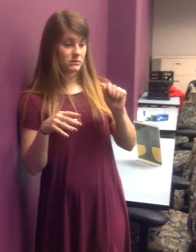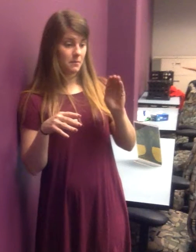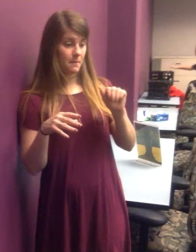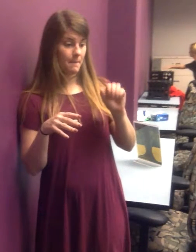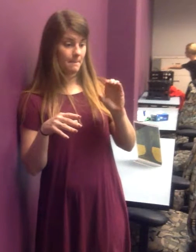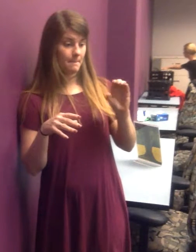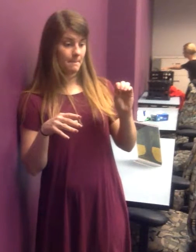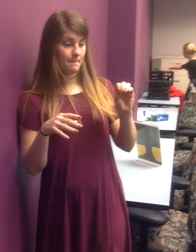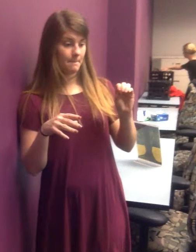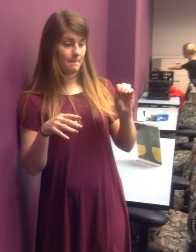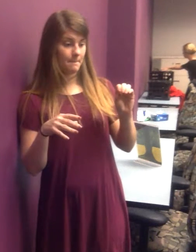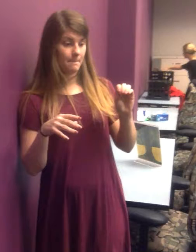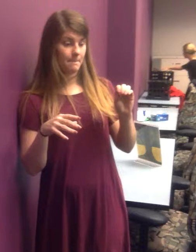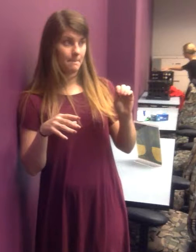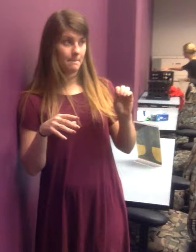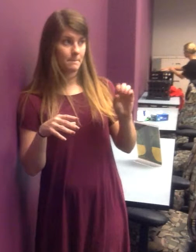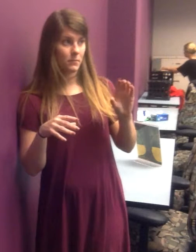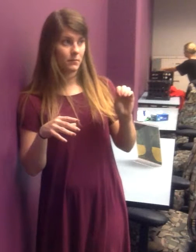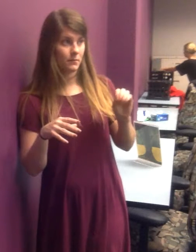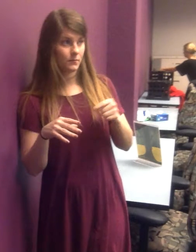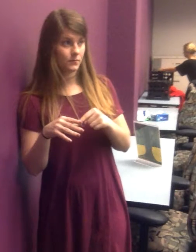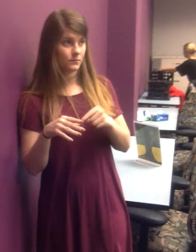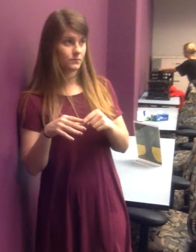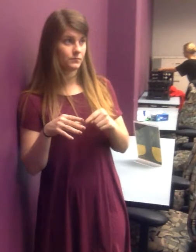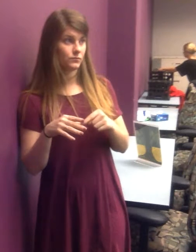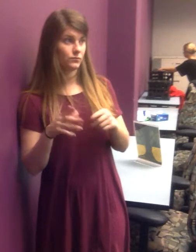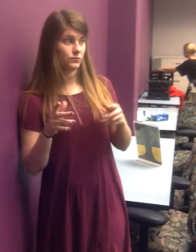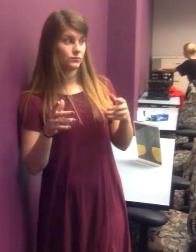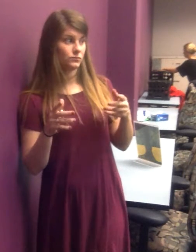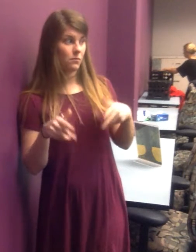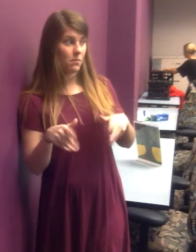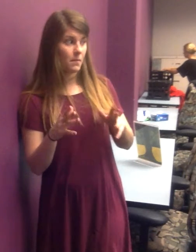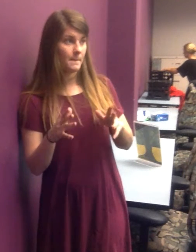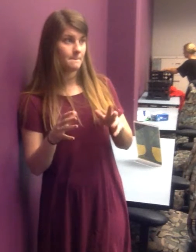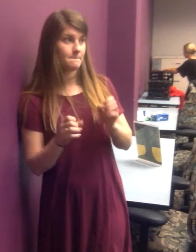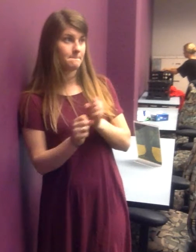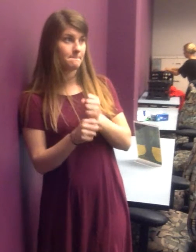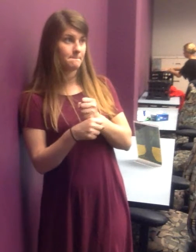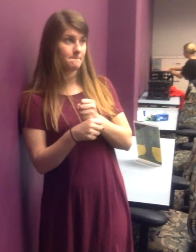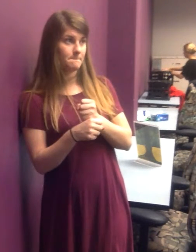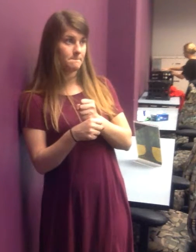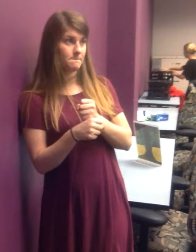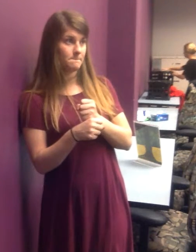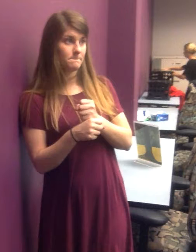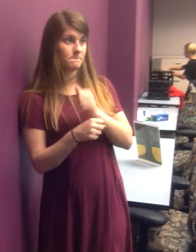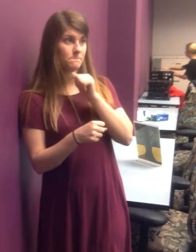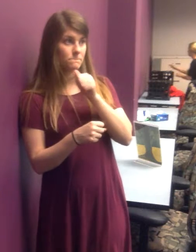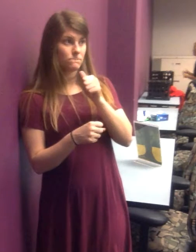balanced debate, and make sure that these lines of skepticism and dissent become routinely a part of public